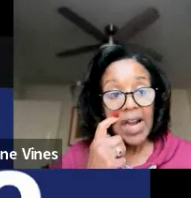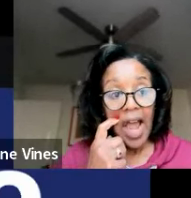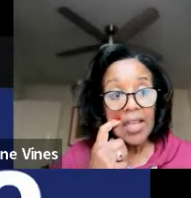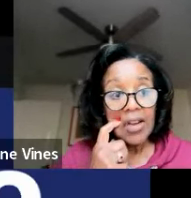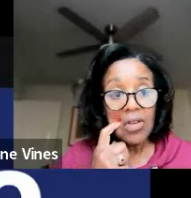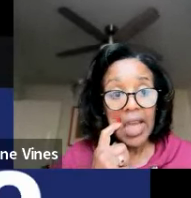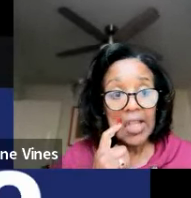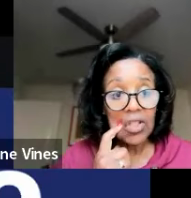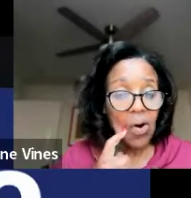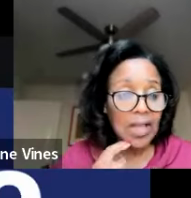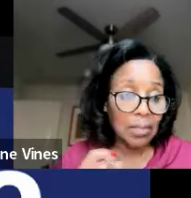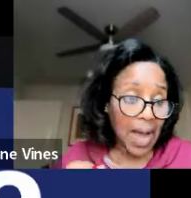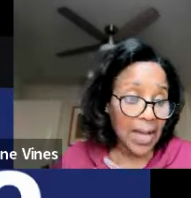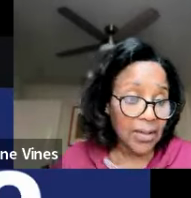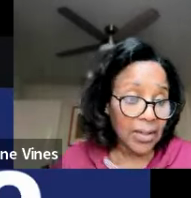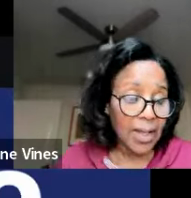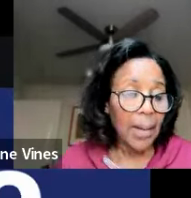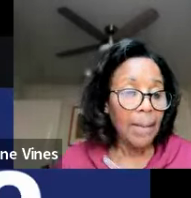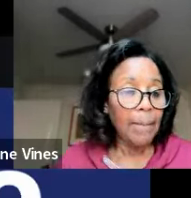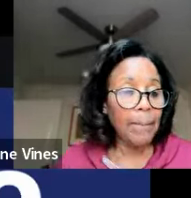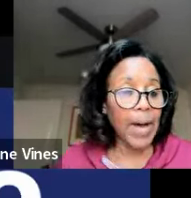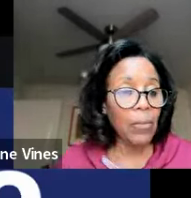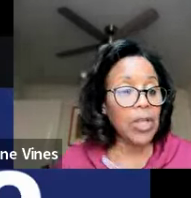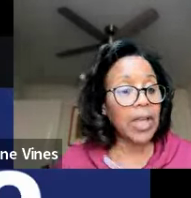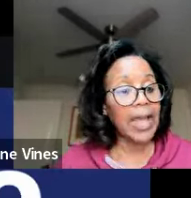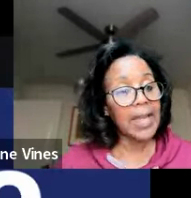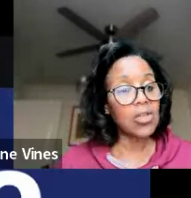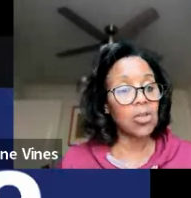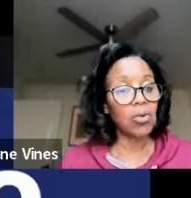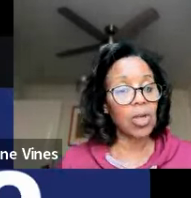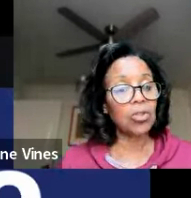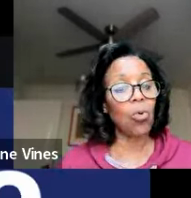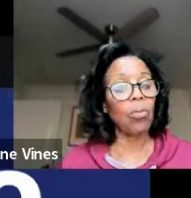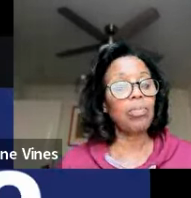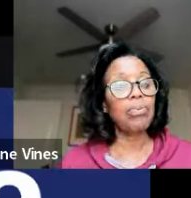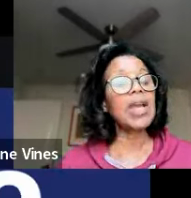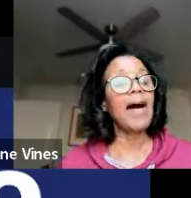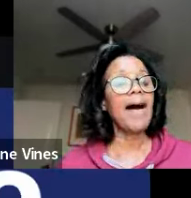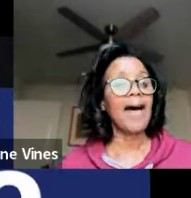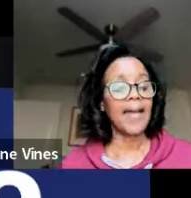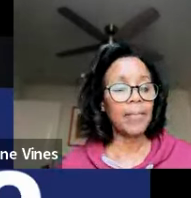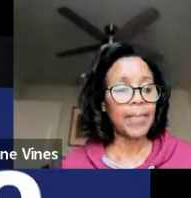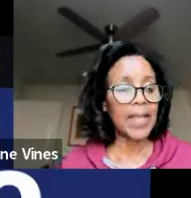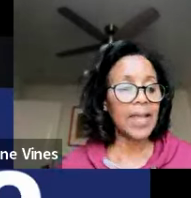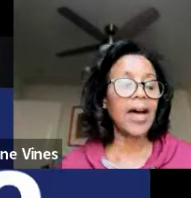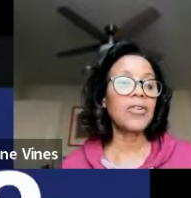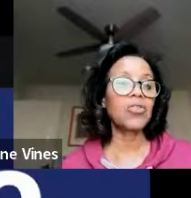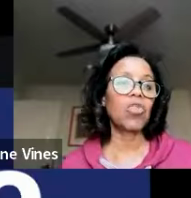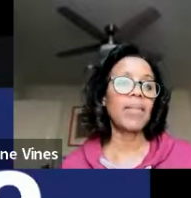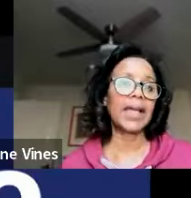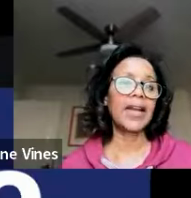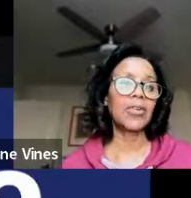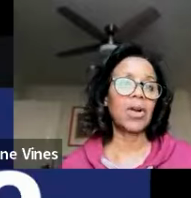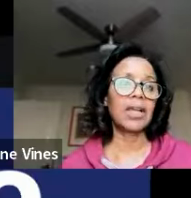not great. You can't score it as mild, but what you can do is score pretty high in the